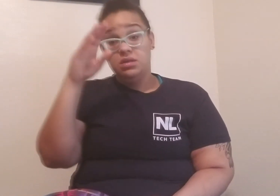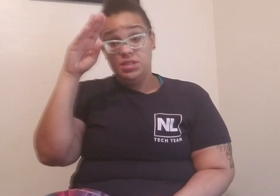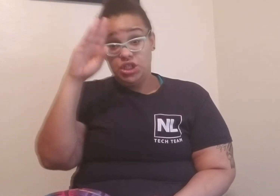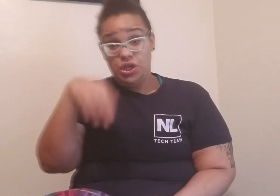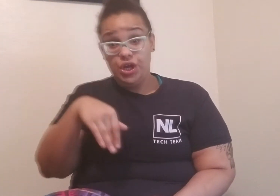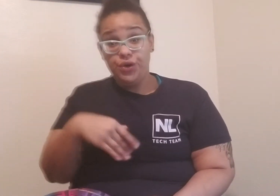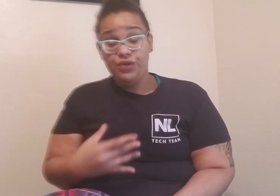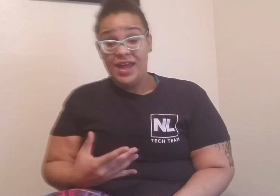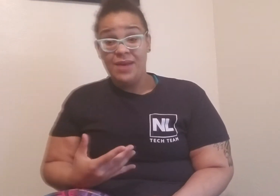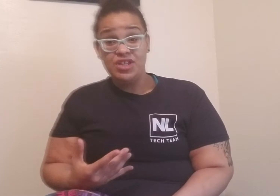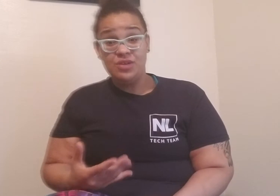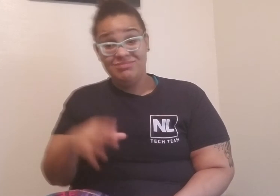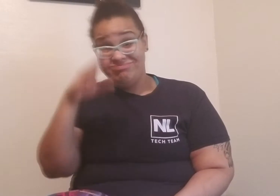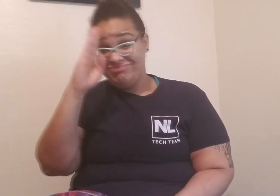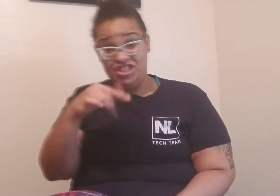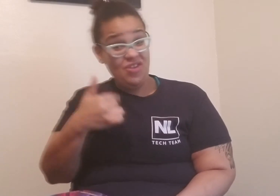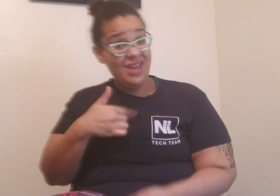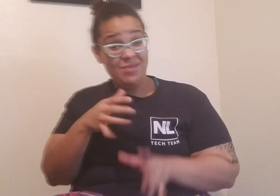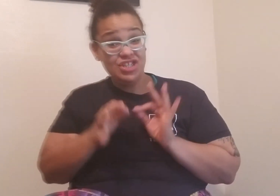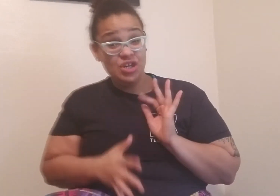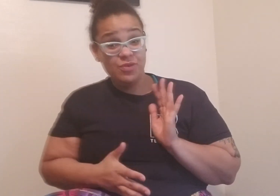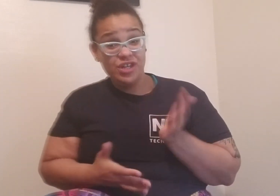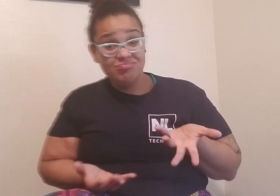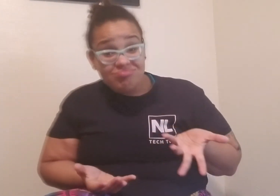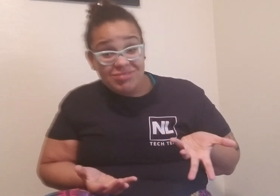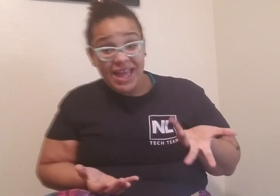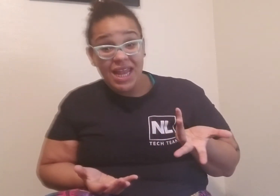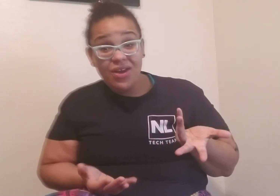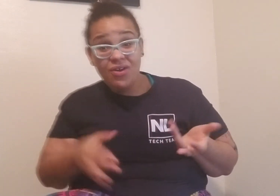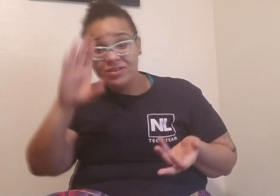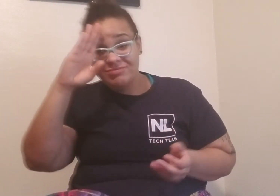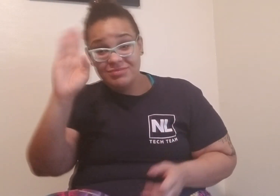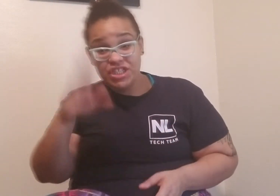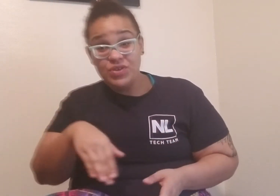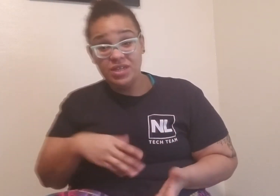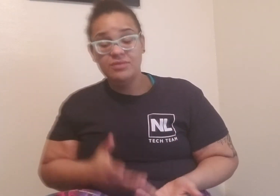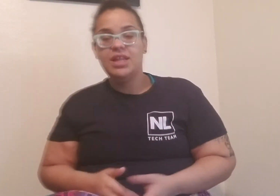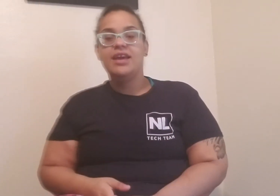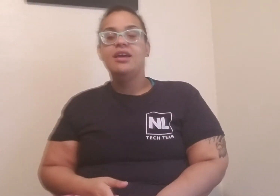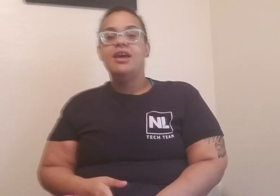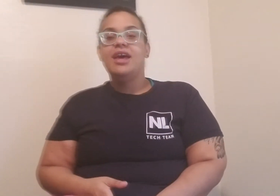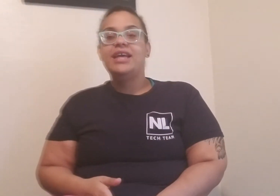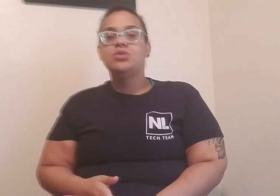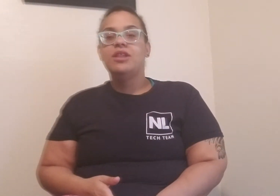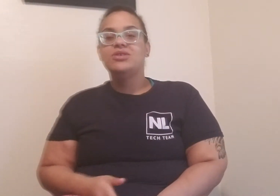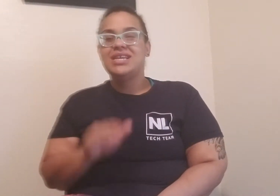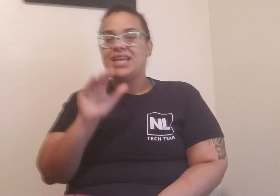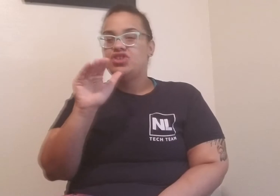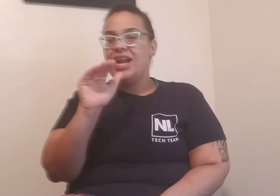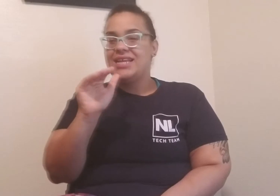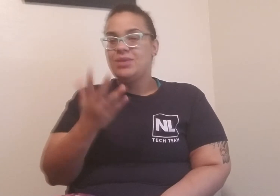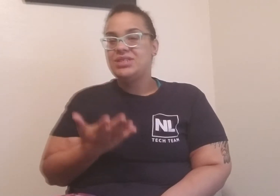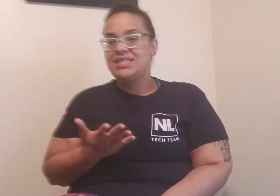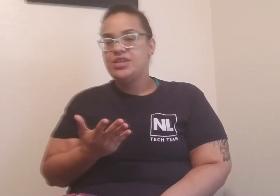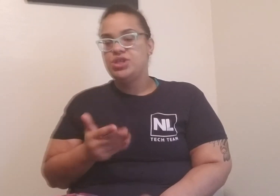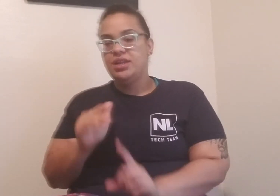did you know that I'm an interpreter? Like, hello, did you know? Like, it's one of those things like trying to get someone's attention. Like,